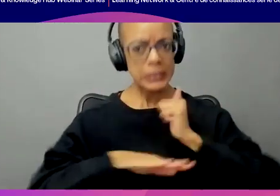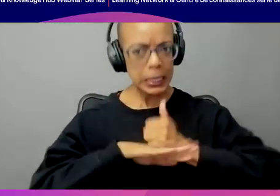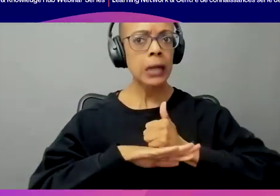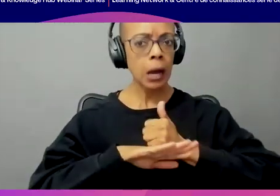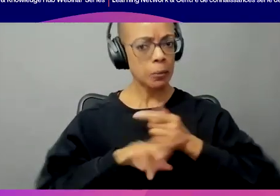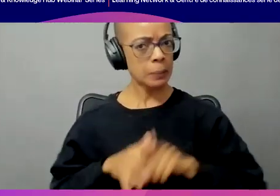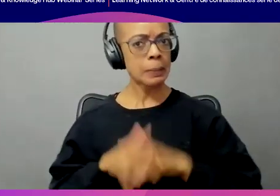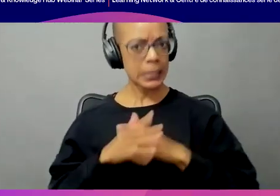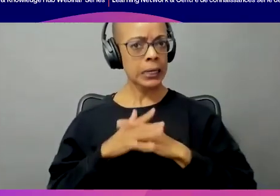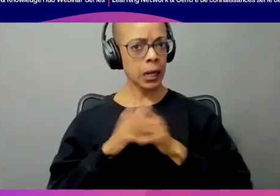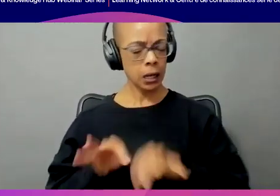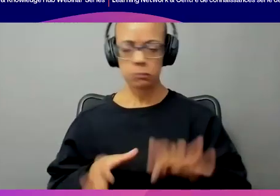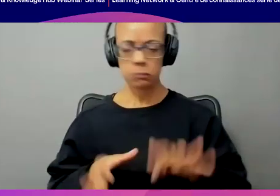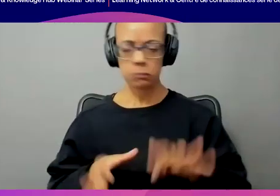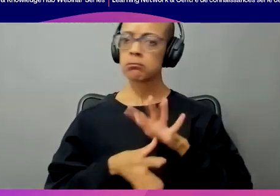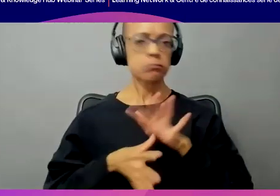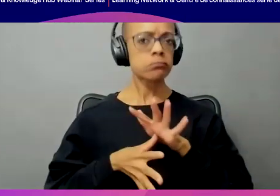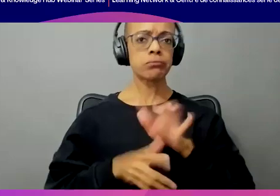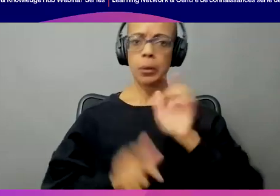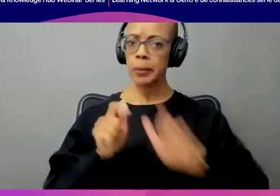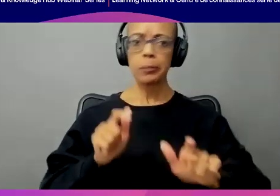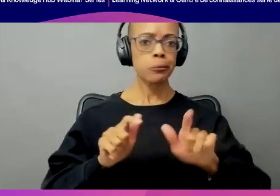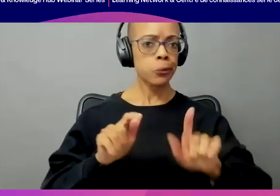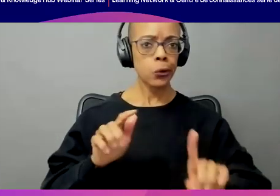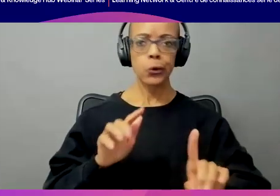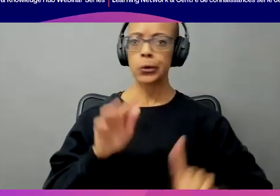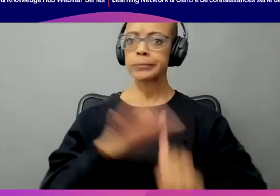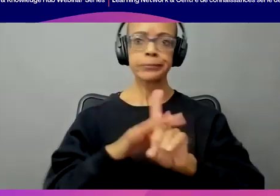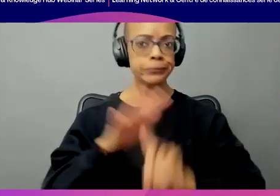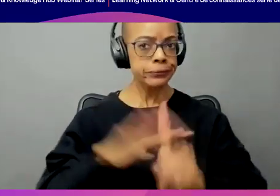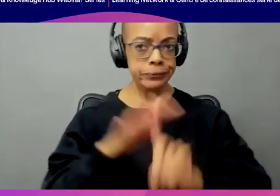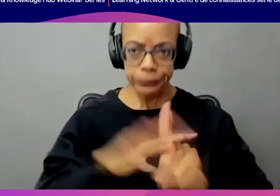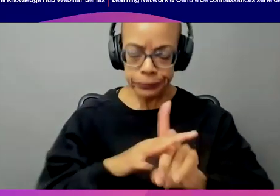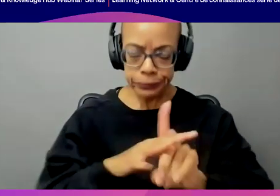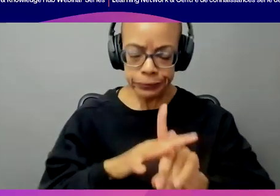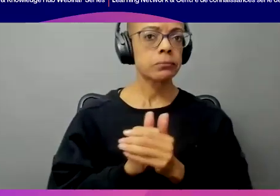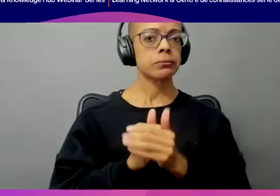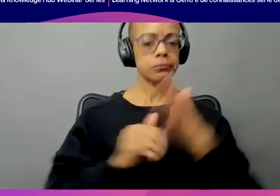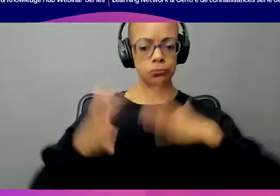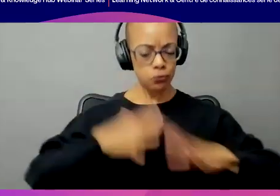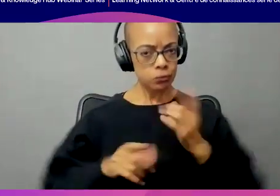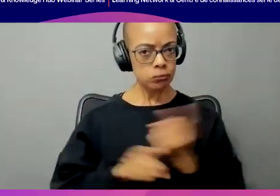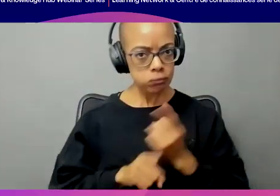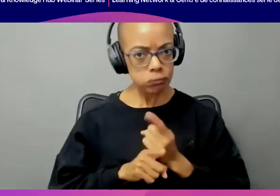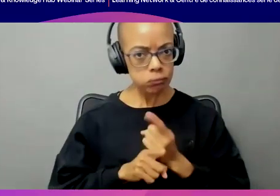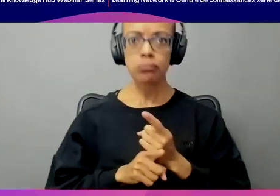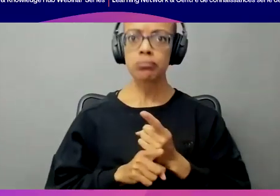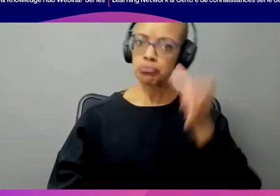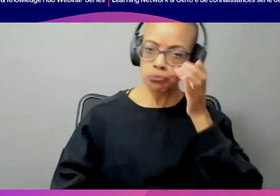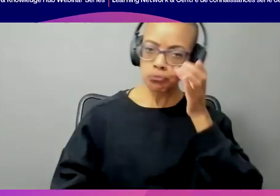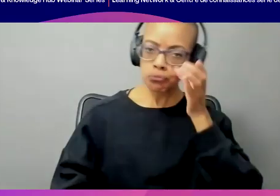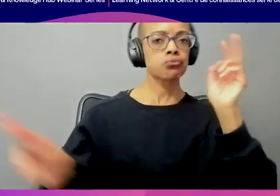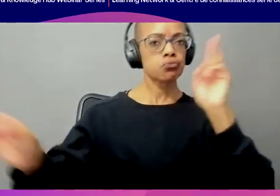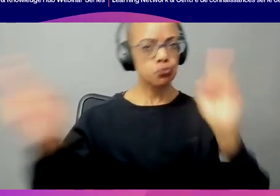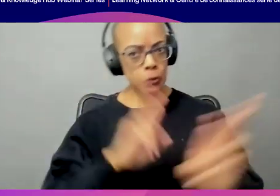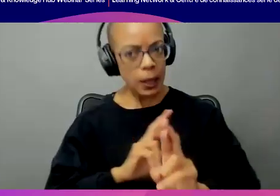really important for people coming in and out of the rooms, being properly dressed, being attentive to each other and how one responds.